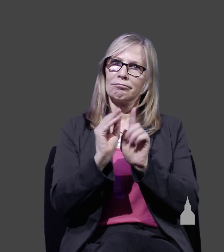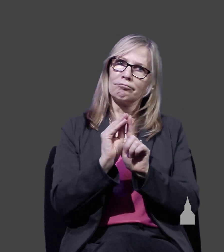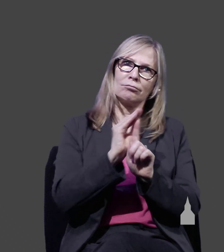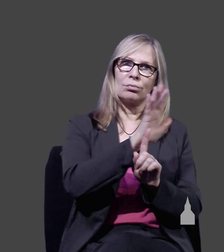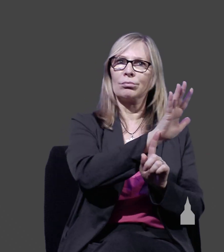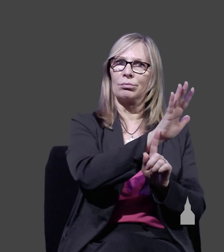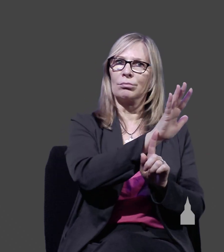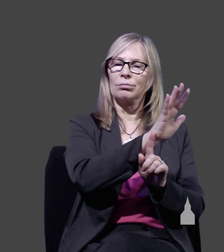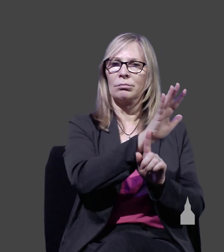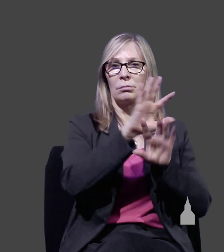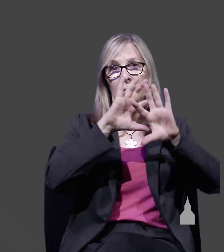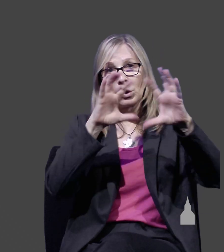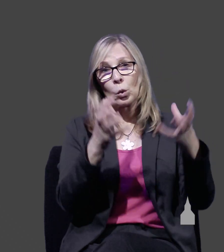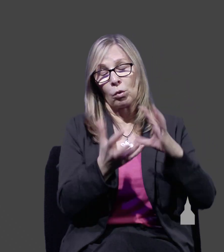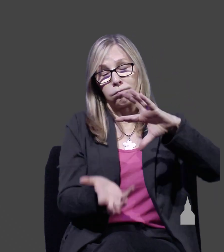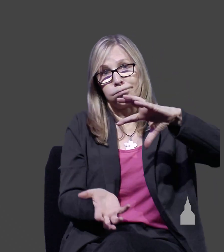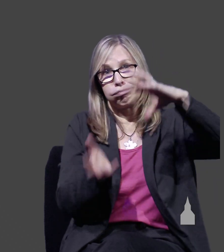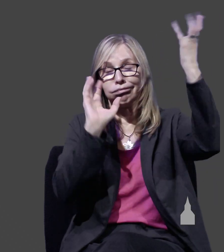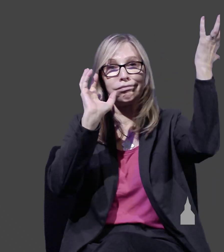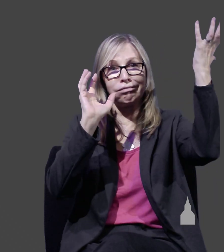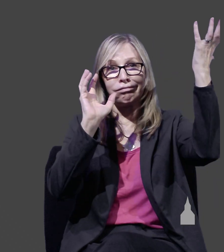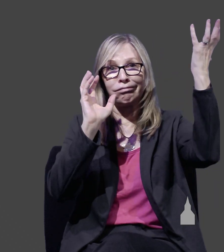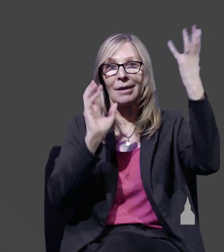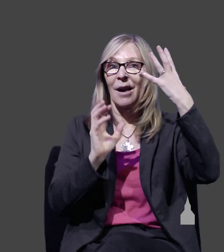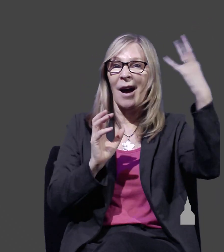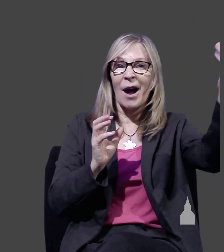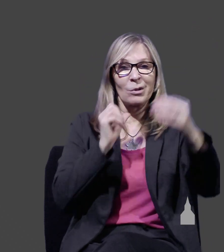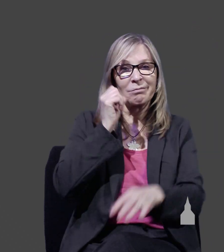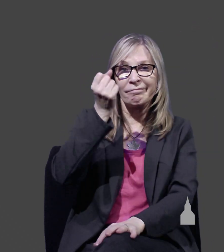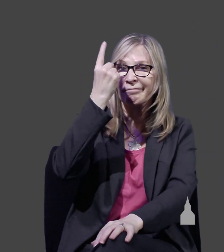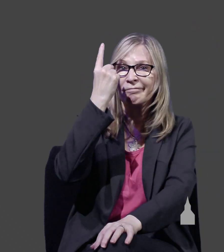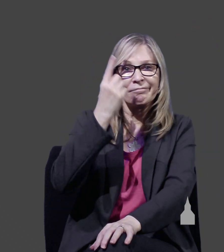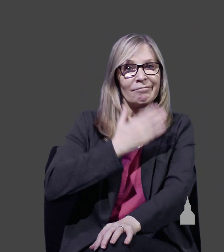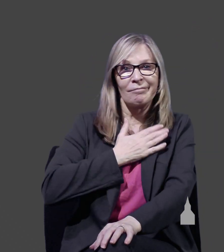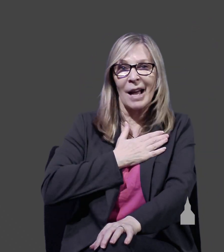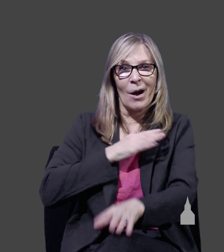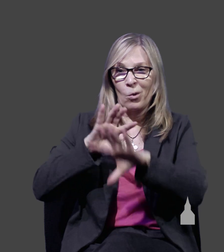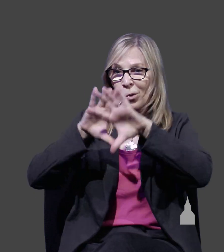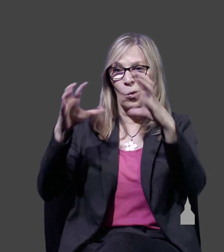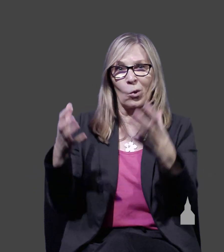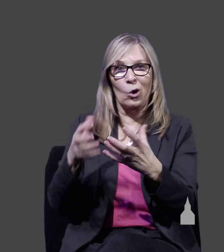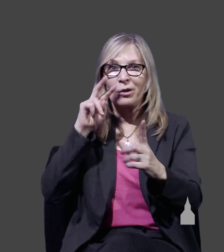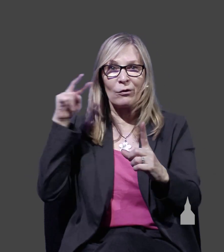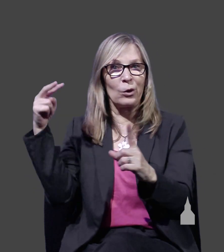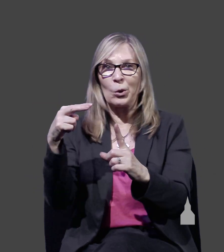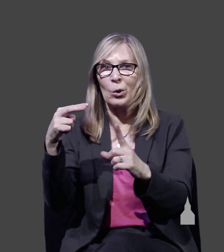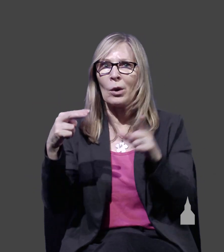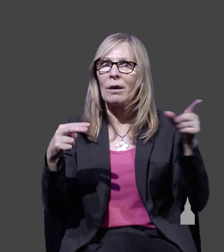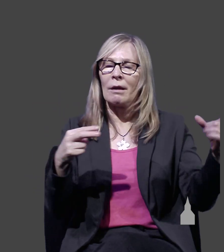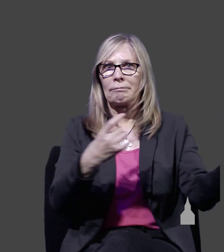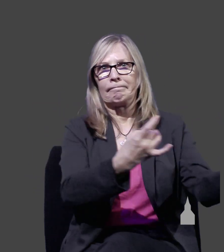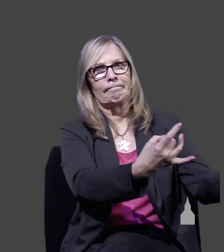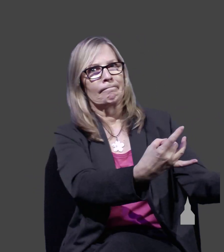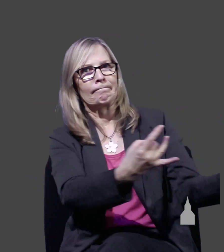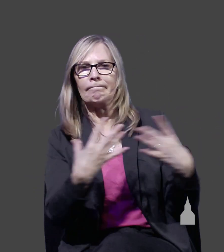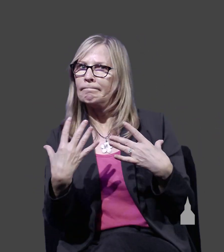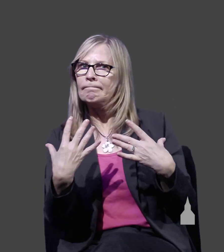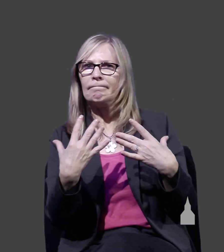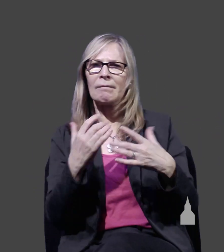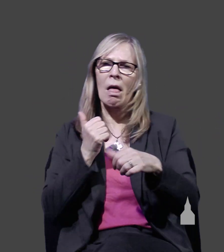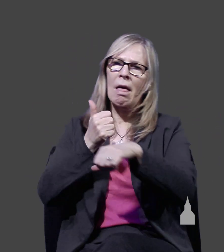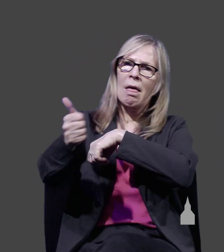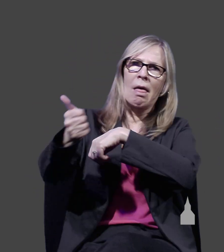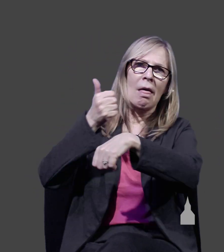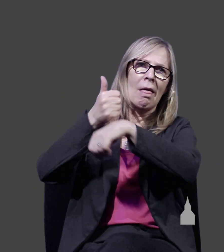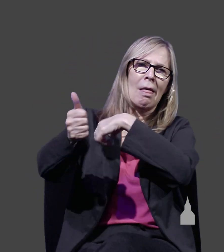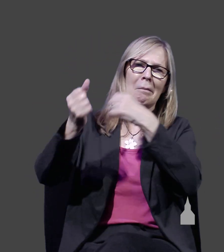The world is a mess. Outsiders don't understand our worldview. They don't share our worldview. In fact, they're so hostile to it that they accuse us of